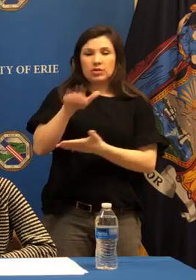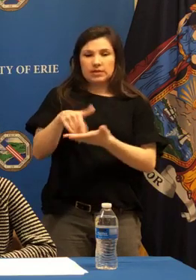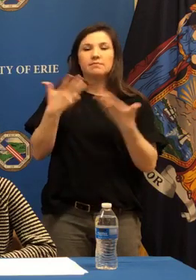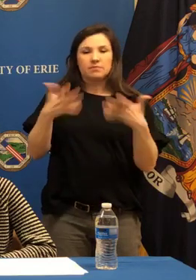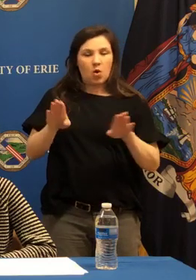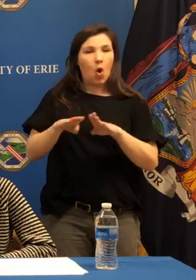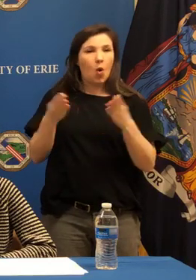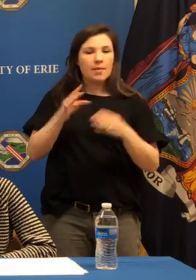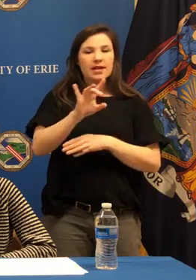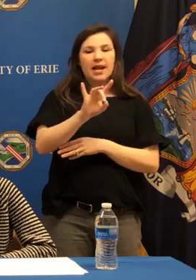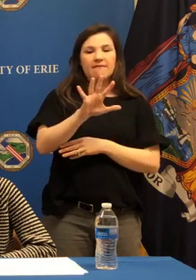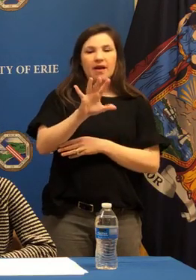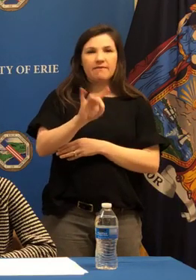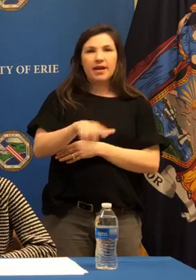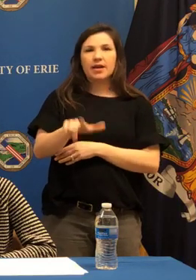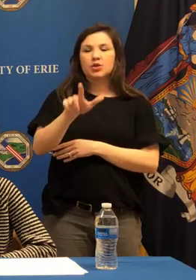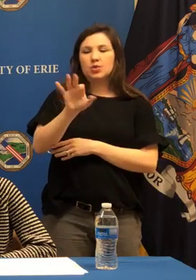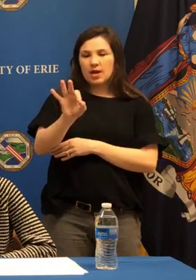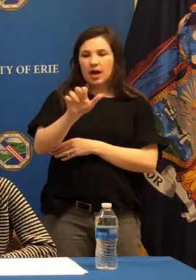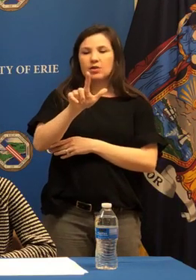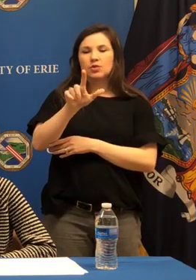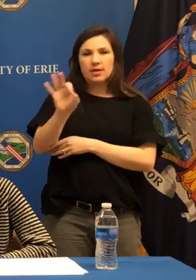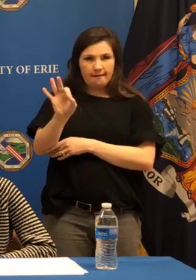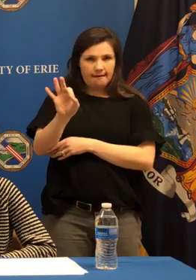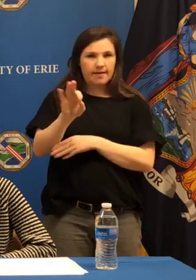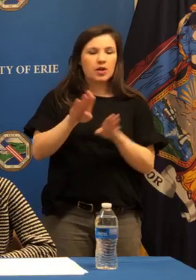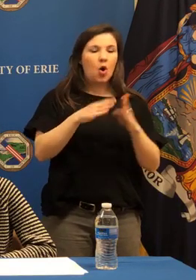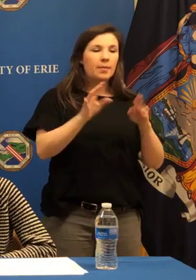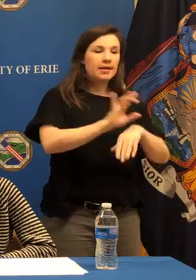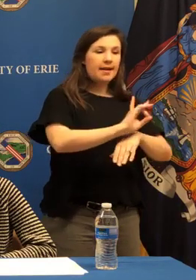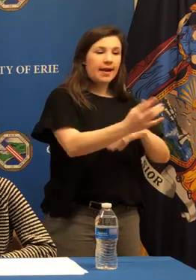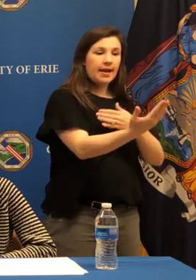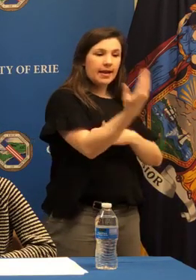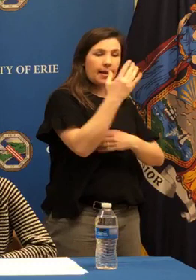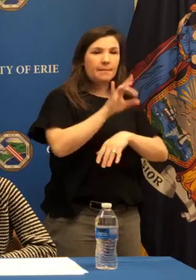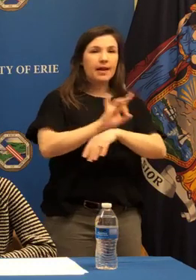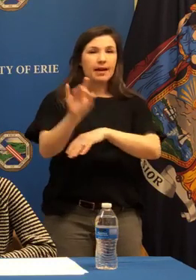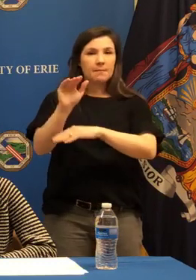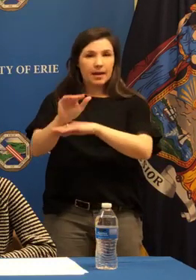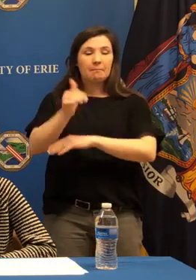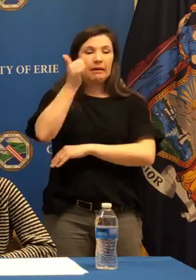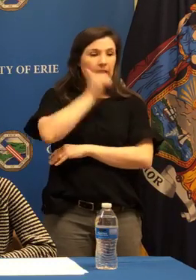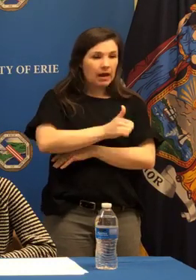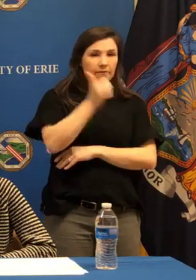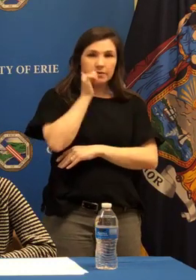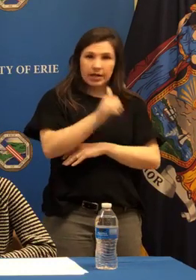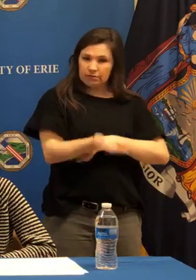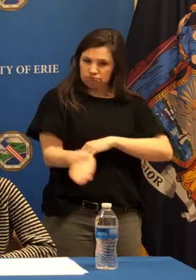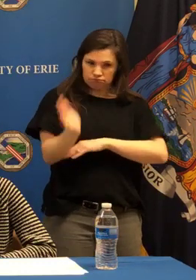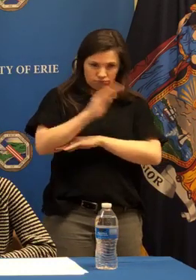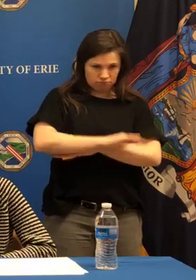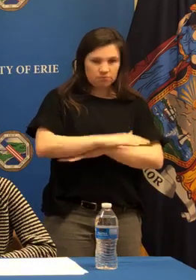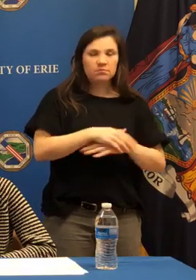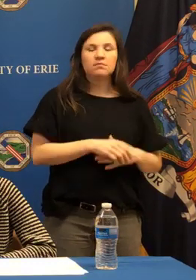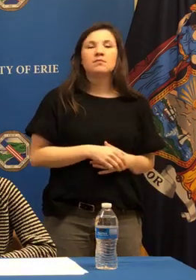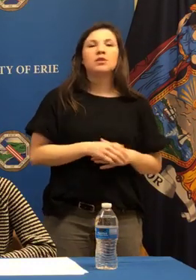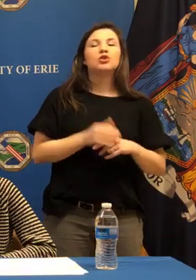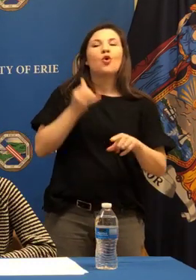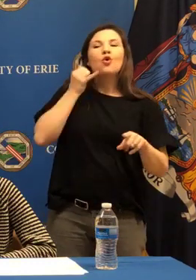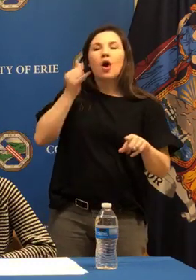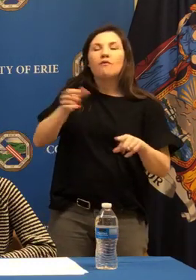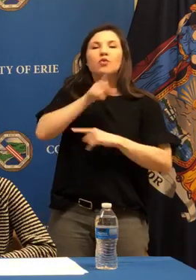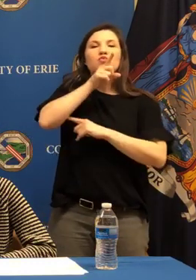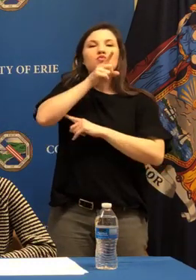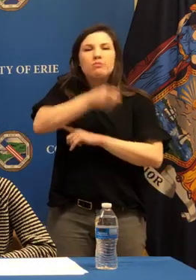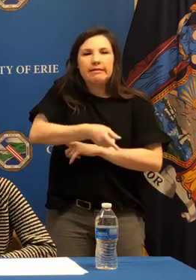open, 858-2929. It's open from 8 a.m. to 8 p.m. daily. This is to be called for real